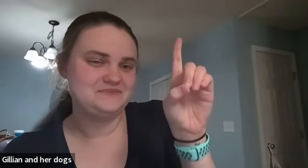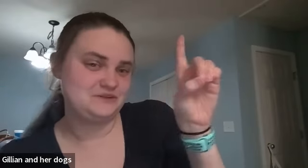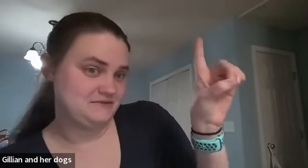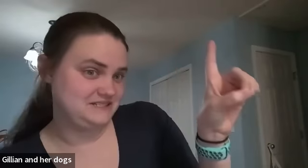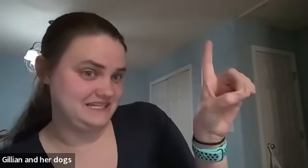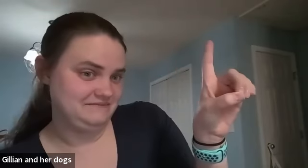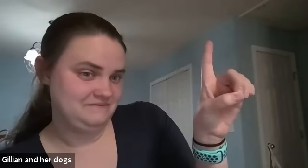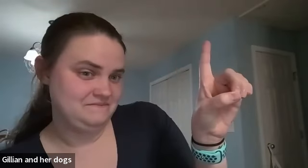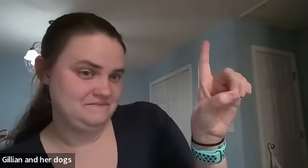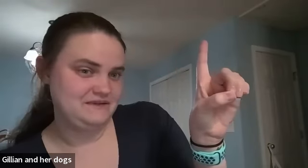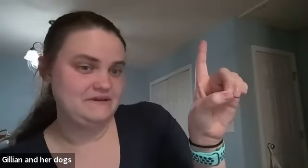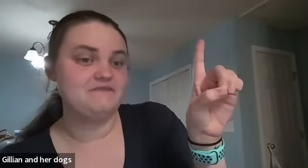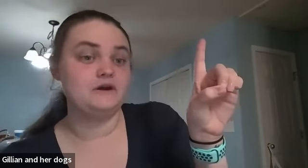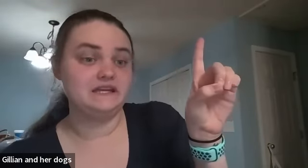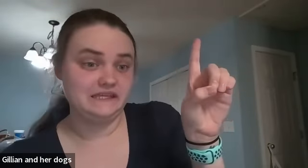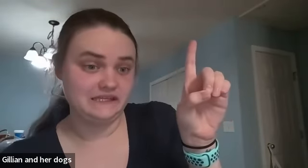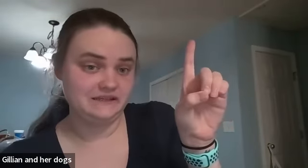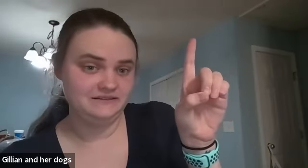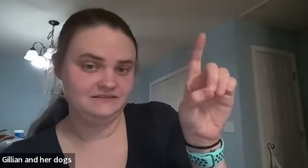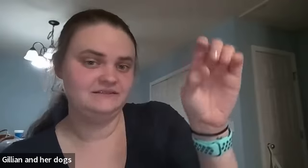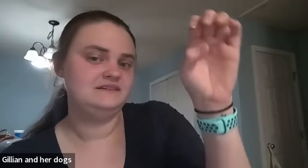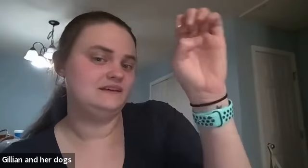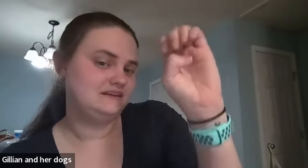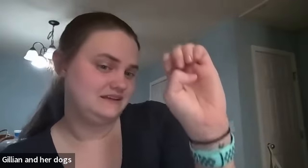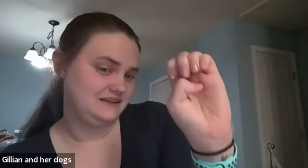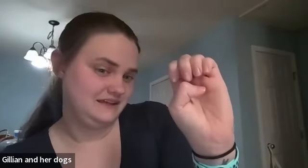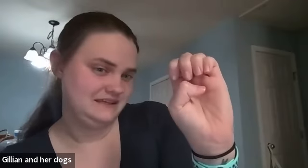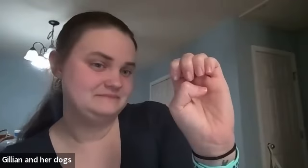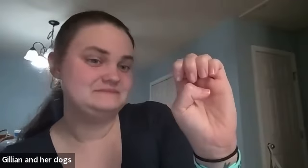So we have our D, then we have our E, E,